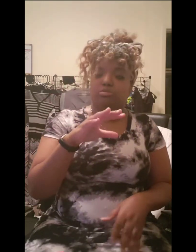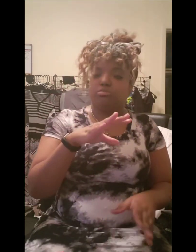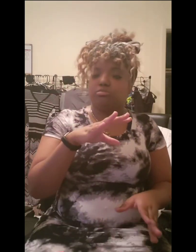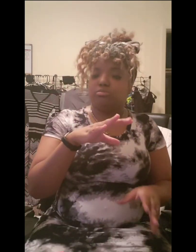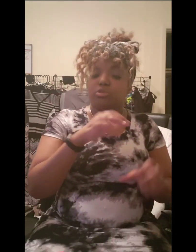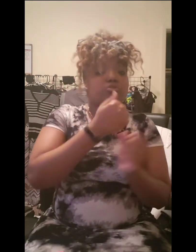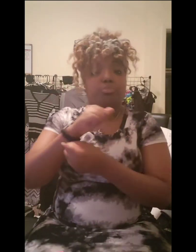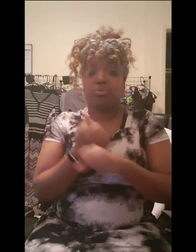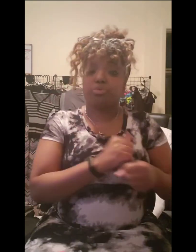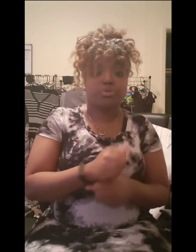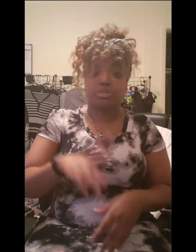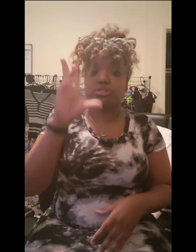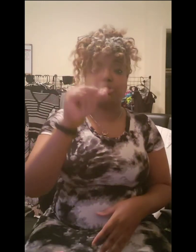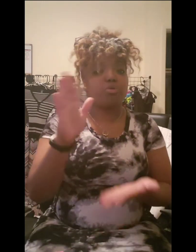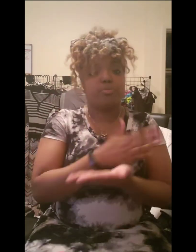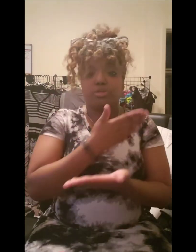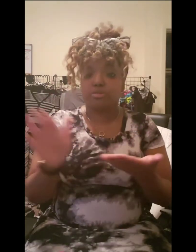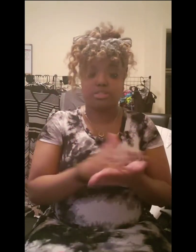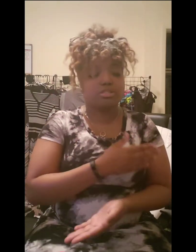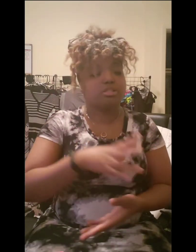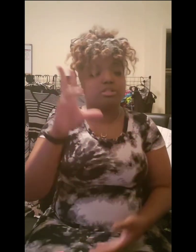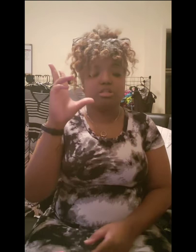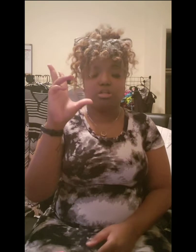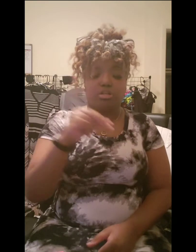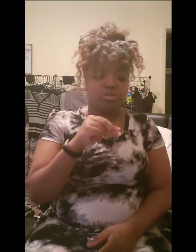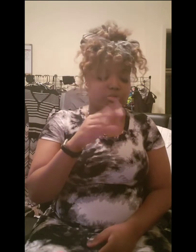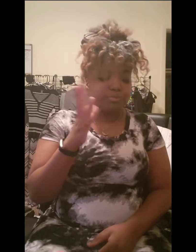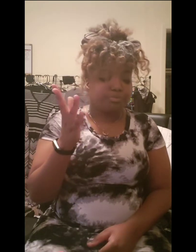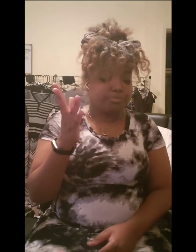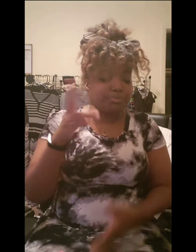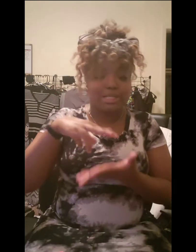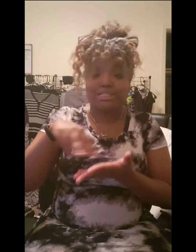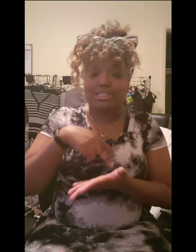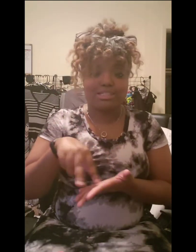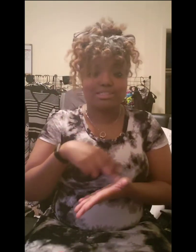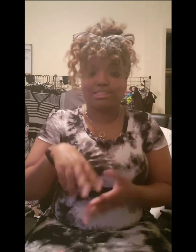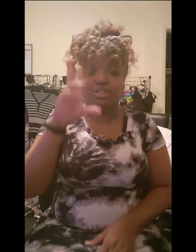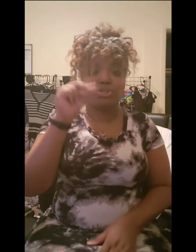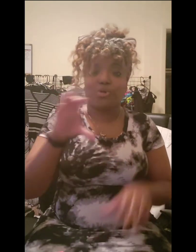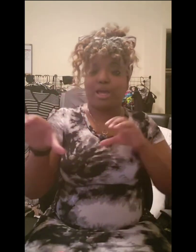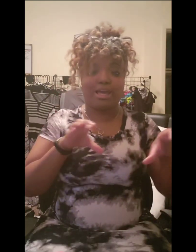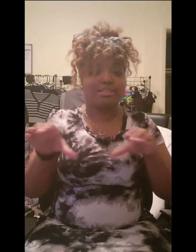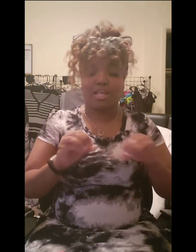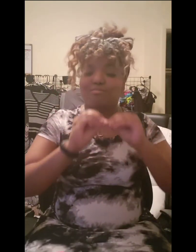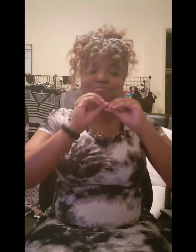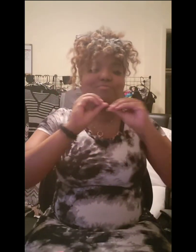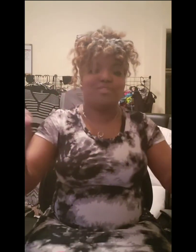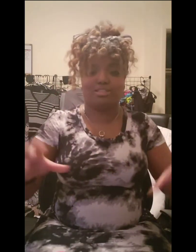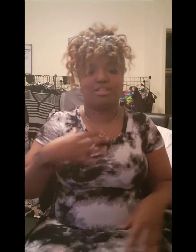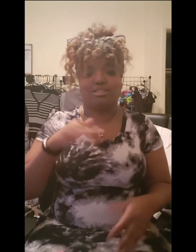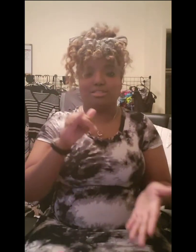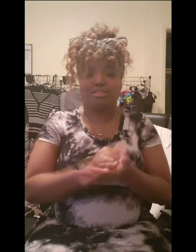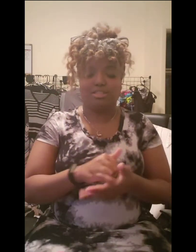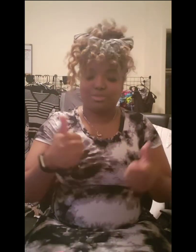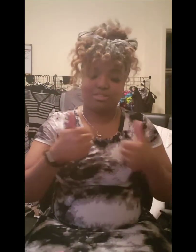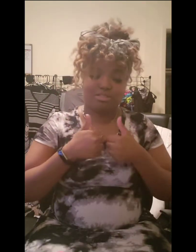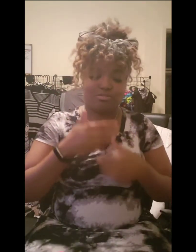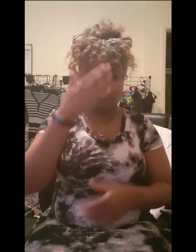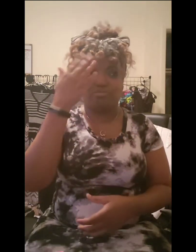didn't. I didn't make friends. I didn't join any sports. I didn't join any music activities. I didn't do anything.